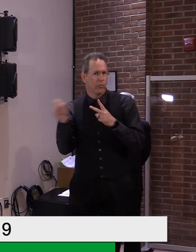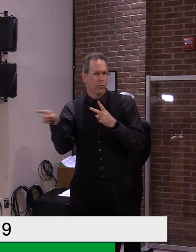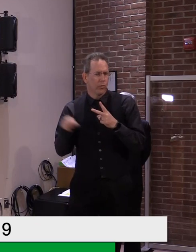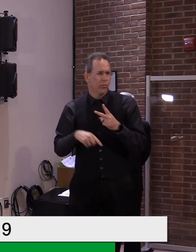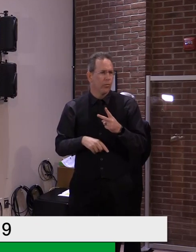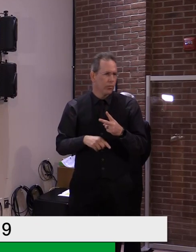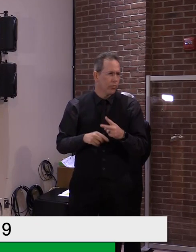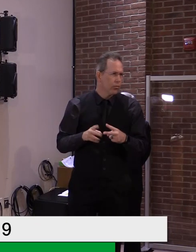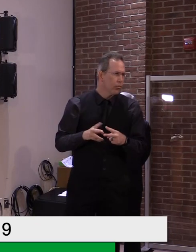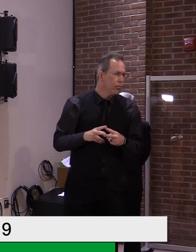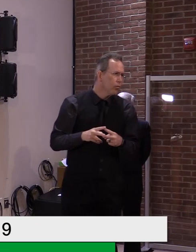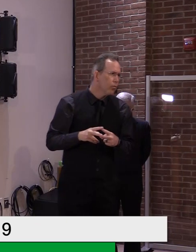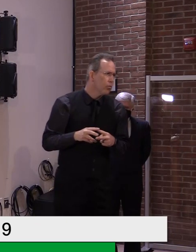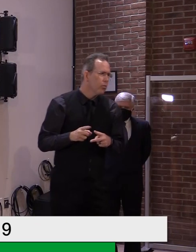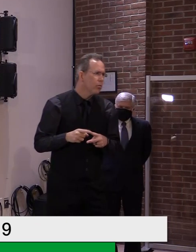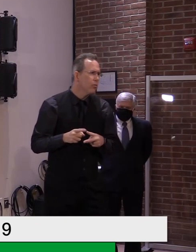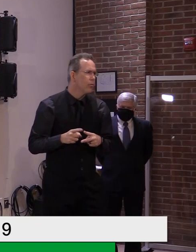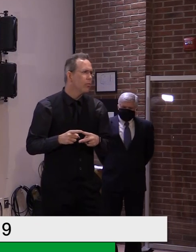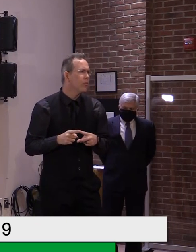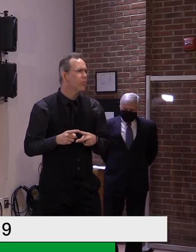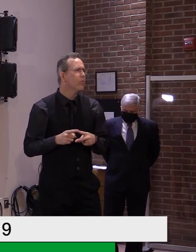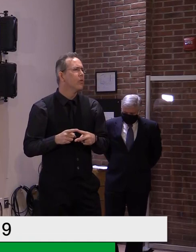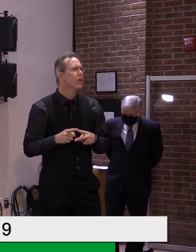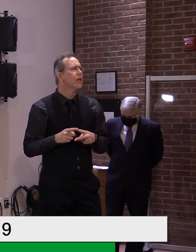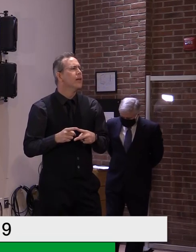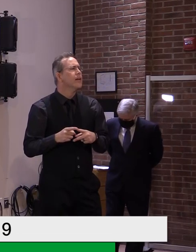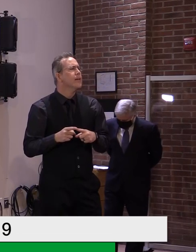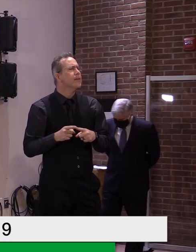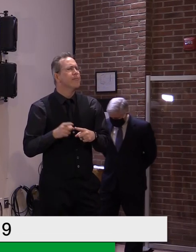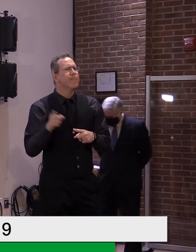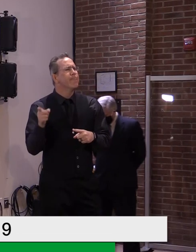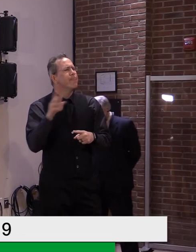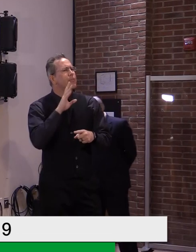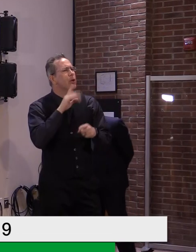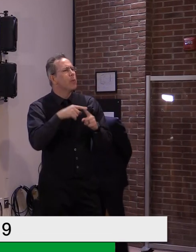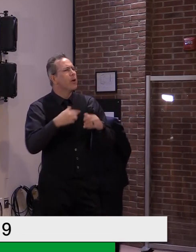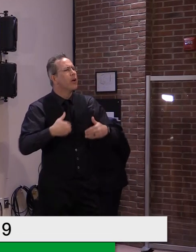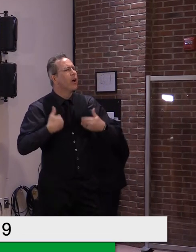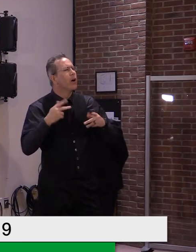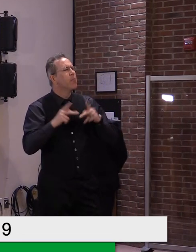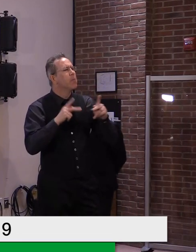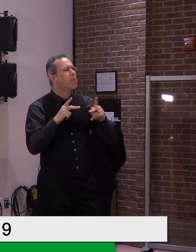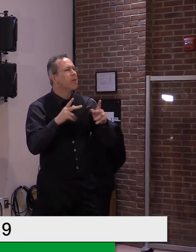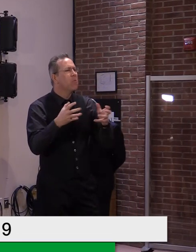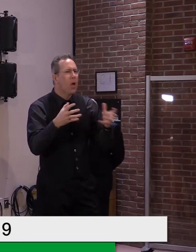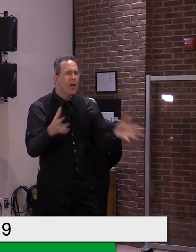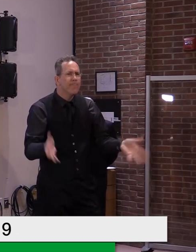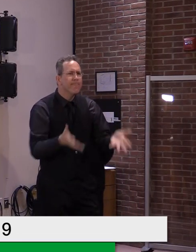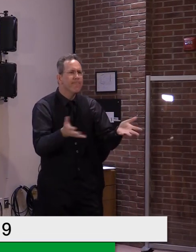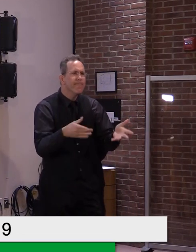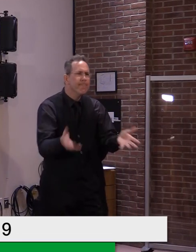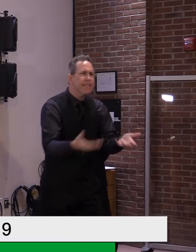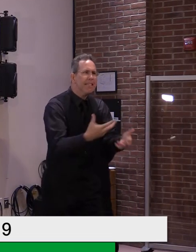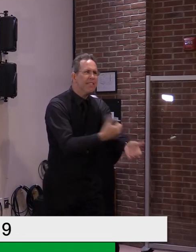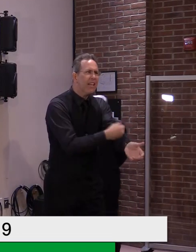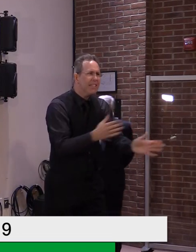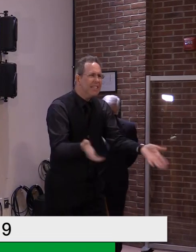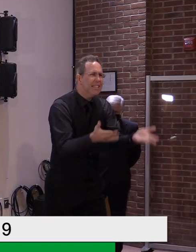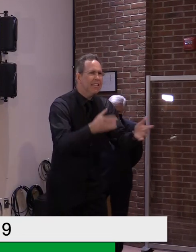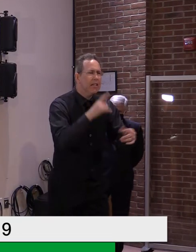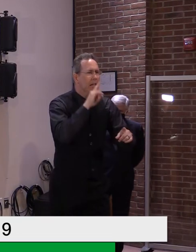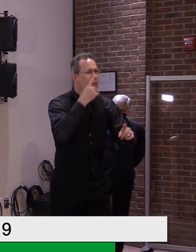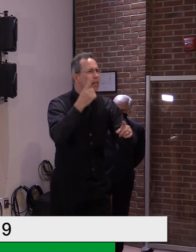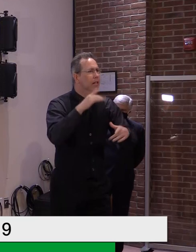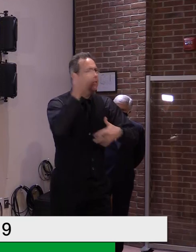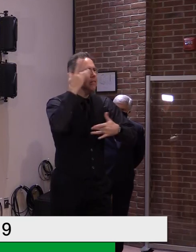the importance of young people protecting themselves from this virus at this stage of the game, if you will. So positivity rates at